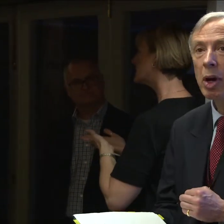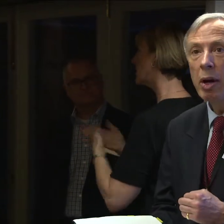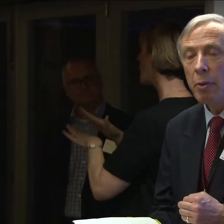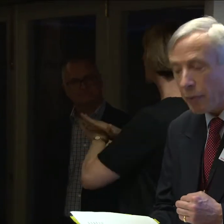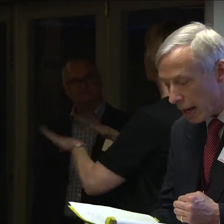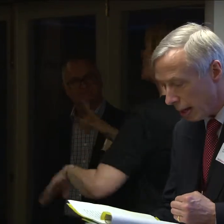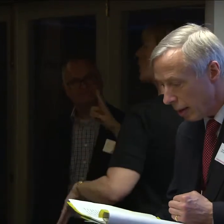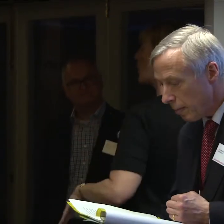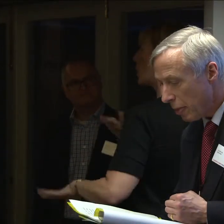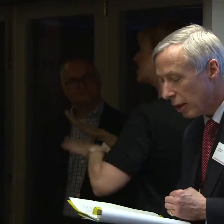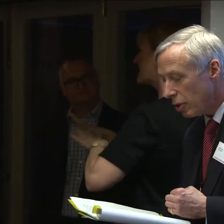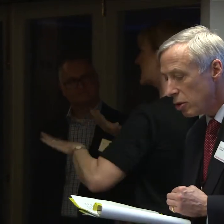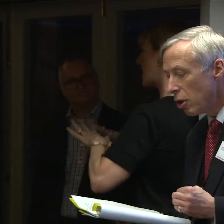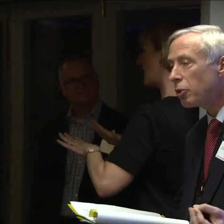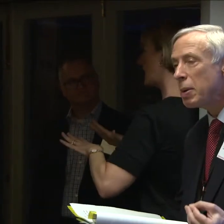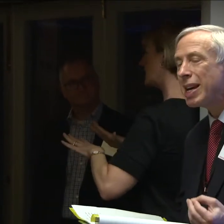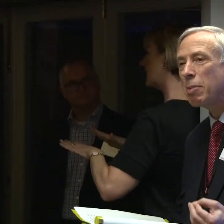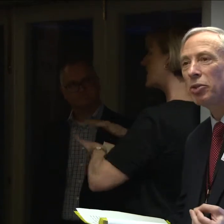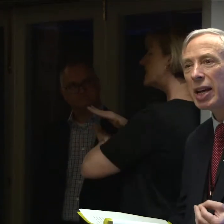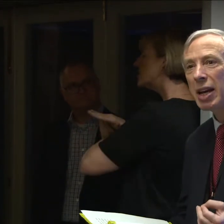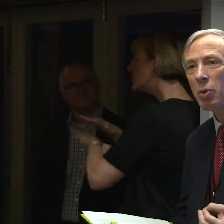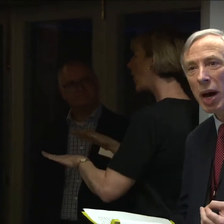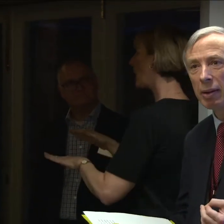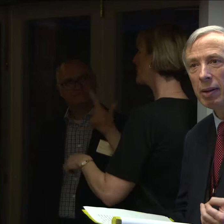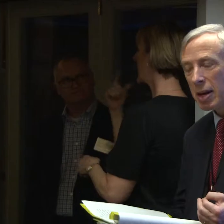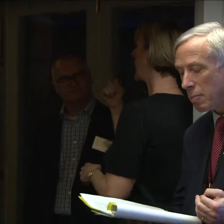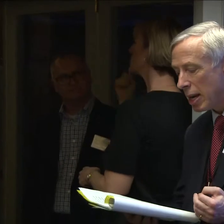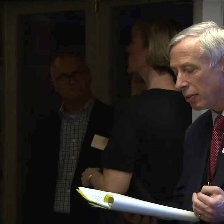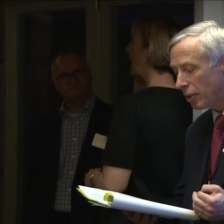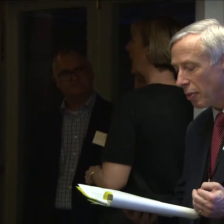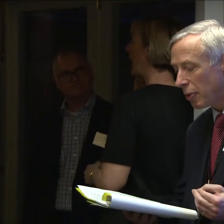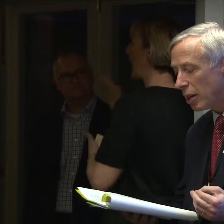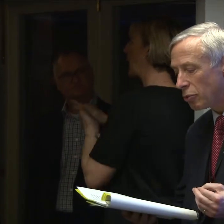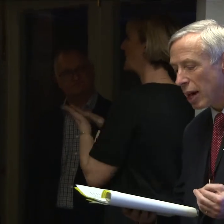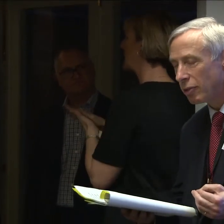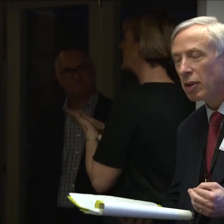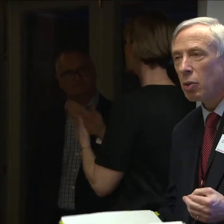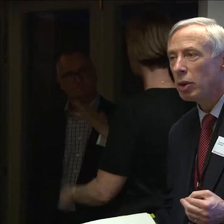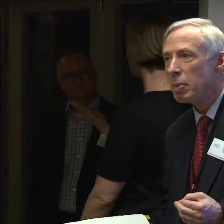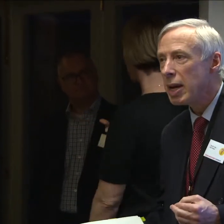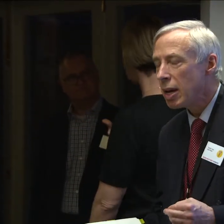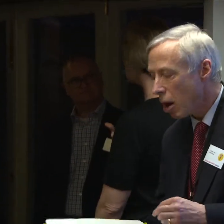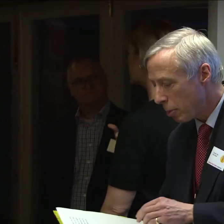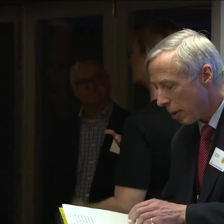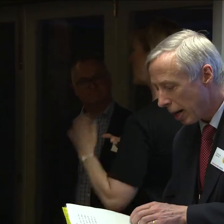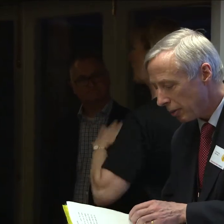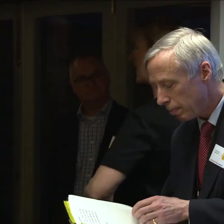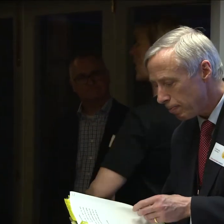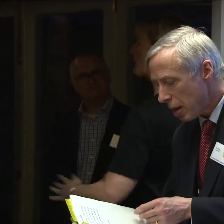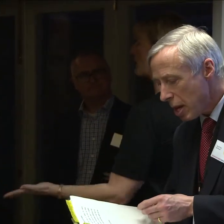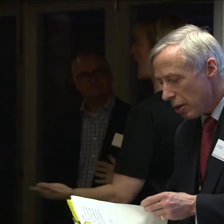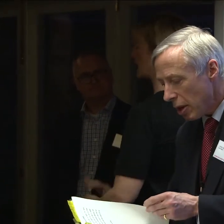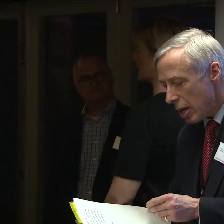to fear that not being able to hear well means that these rights will be compromised.